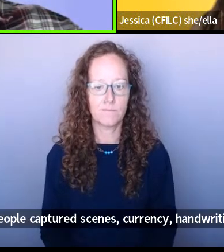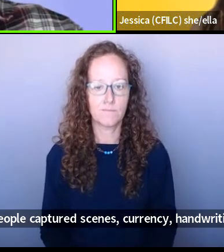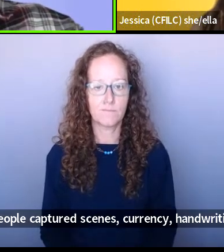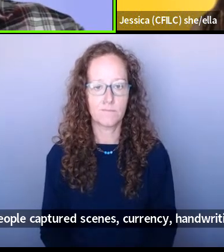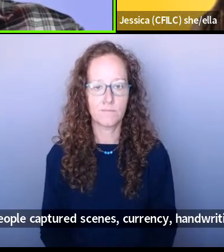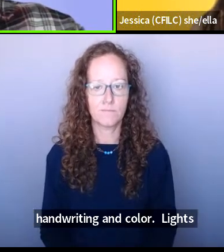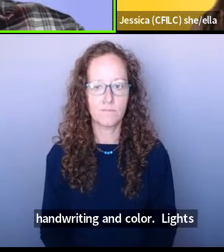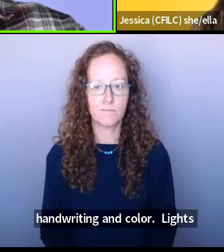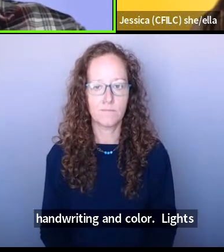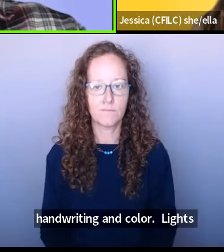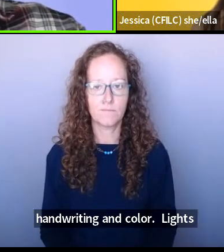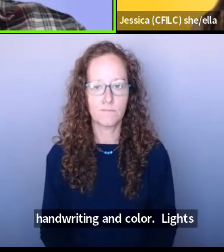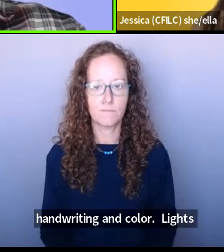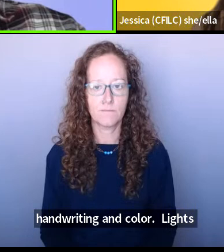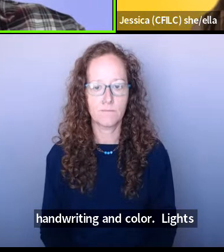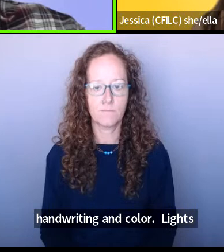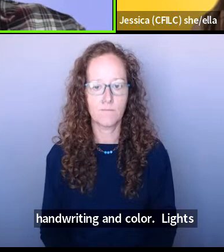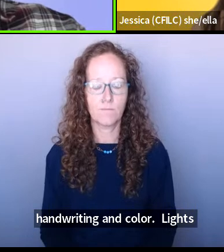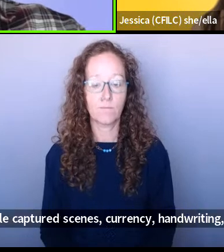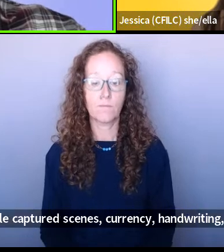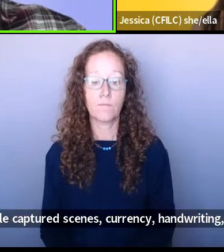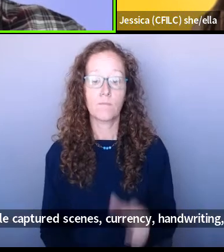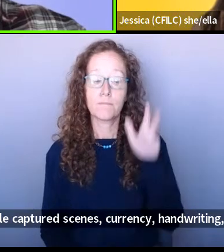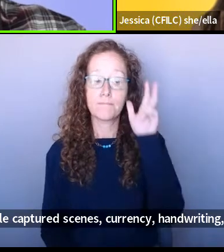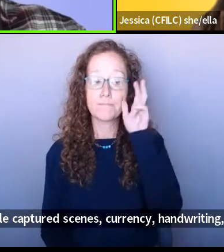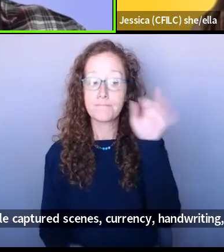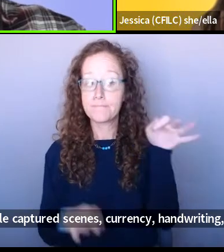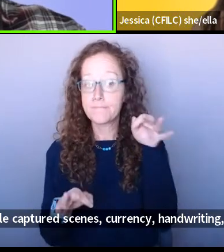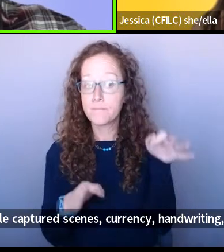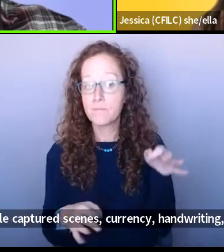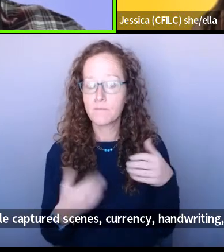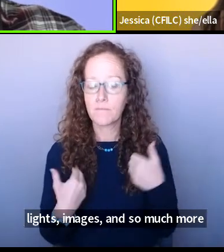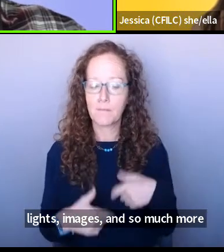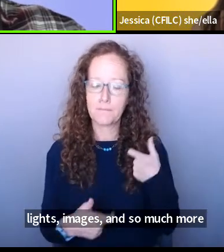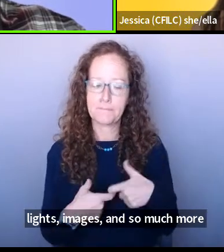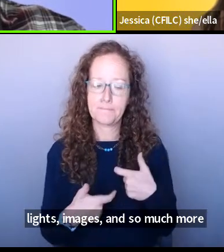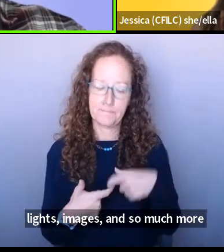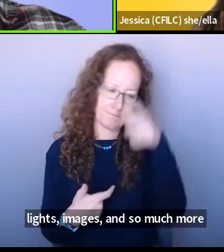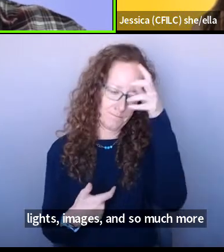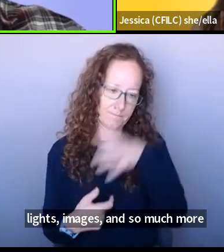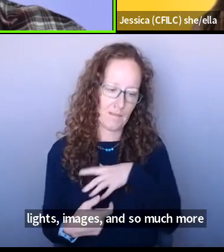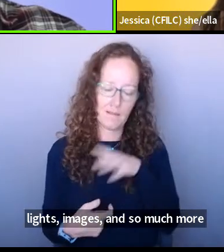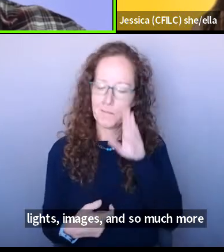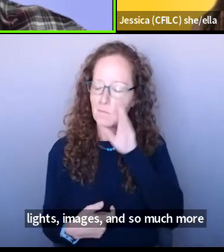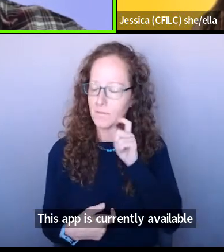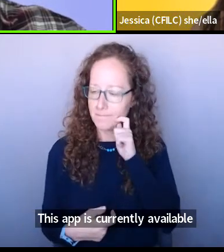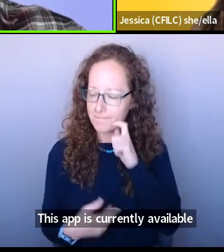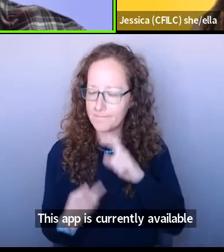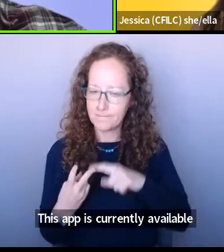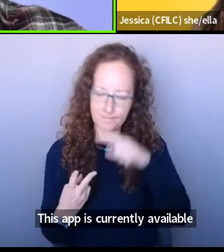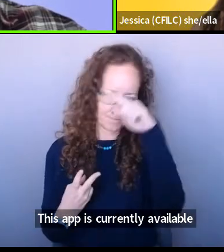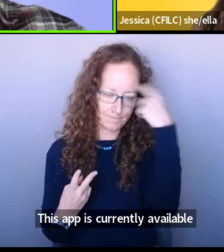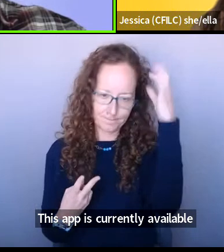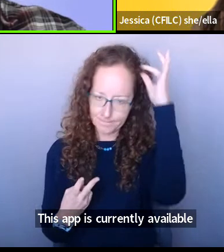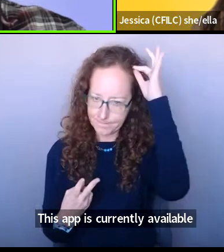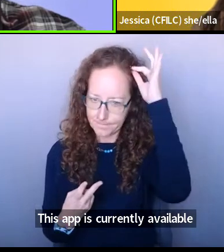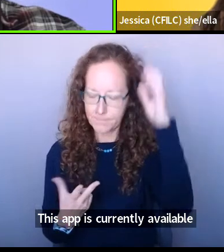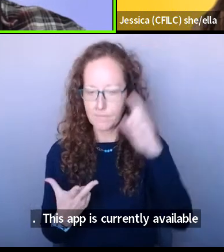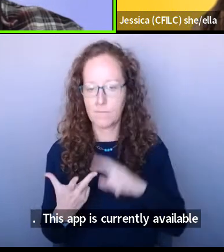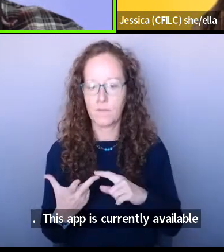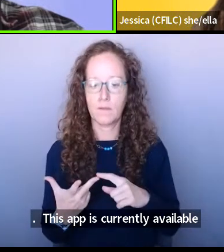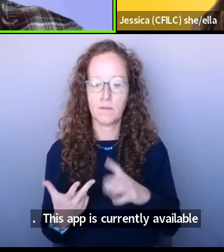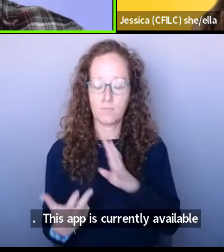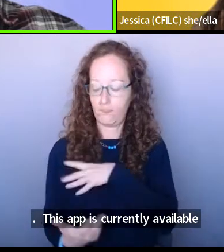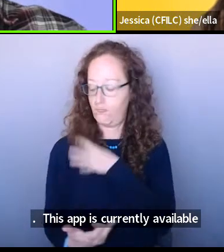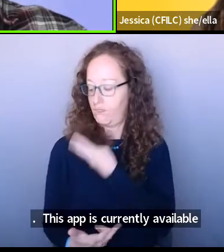Okay. So for audio description purposes, I am a Latino man with brown skin, black hair. I am wearing a red and white